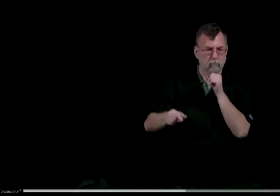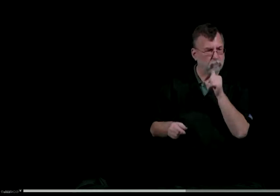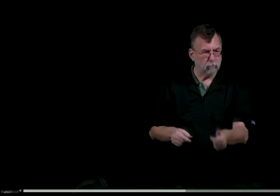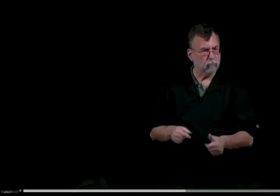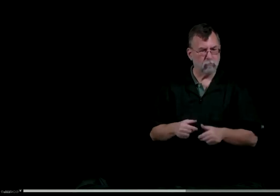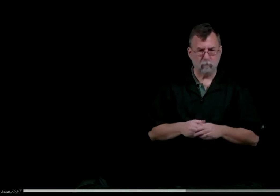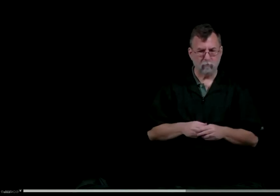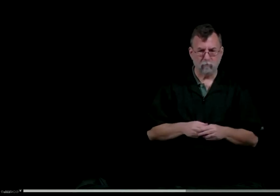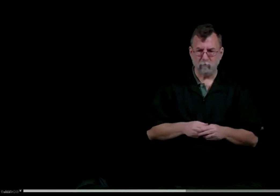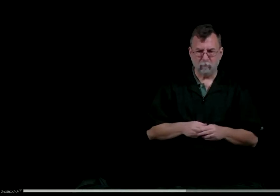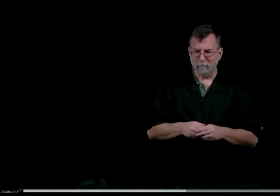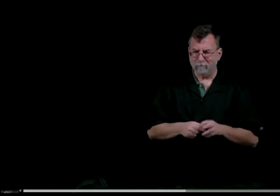Doesn't matter.